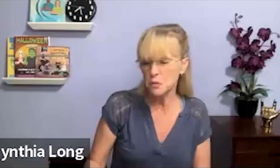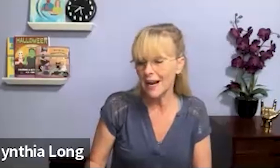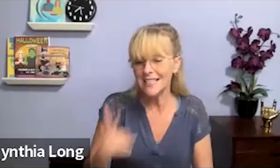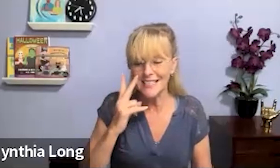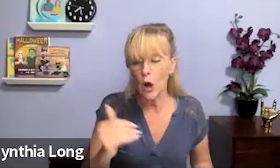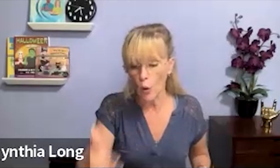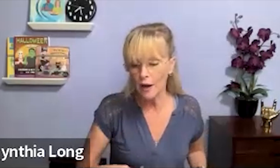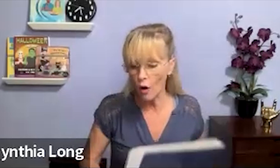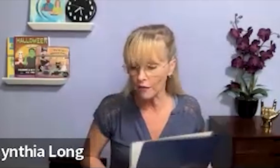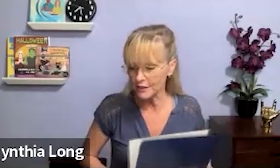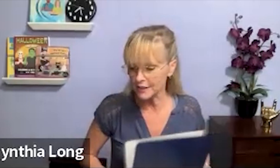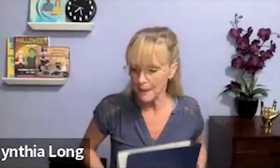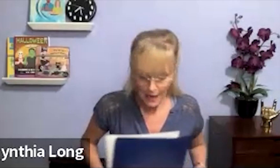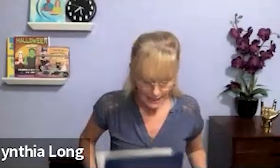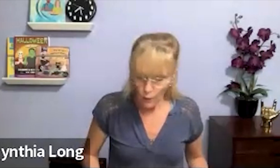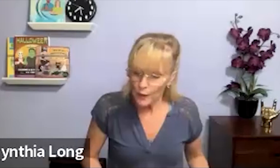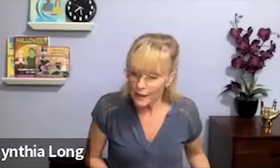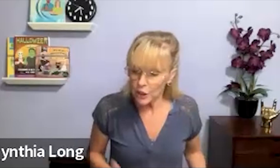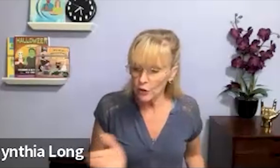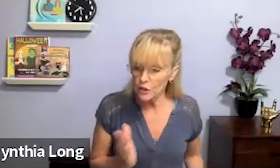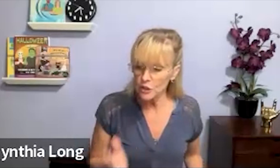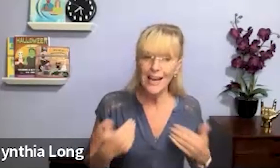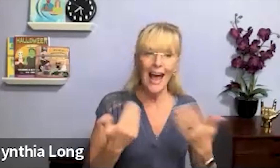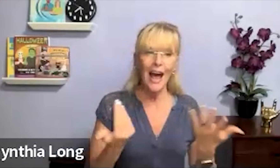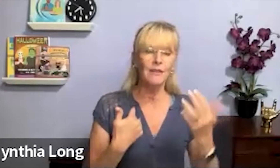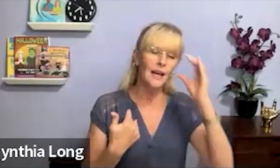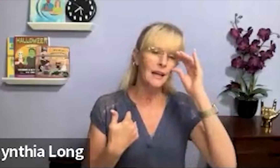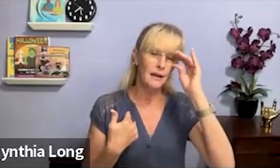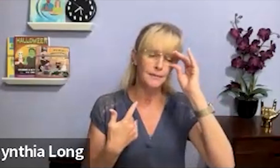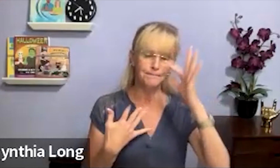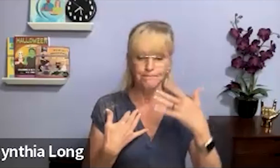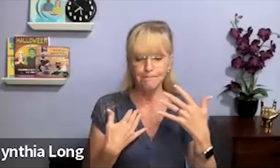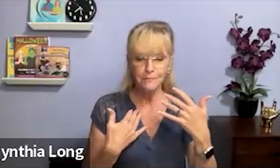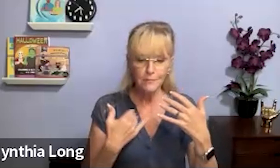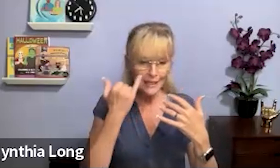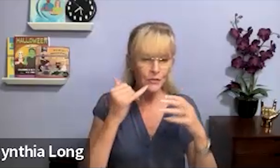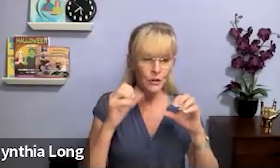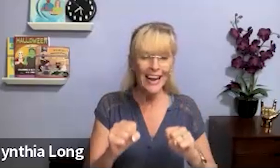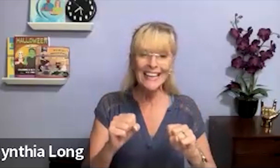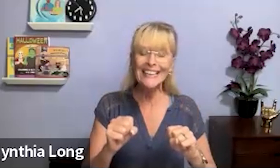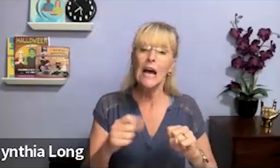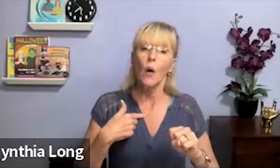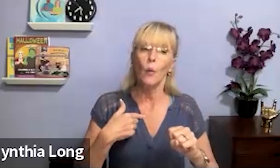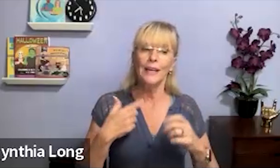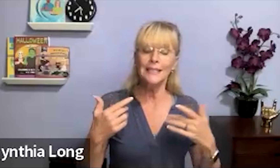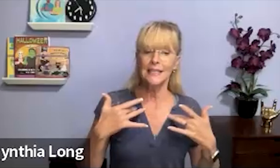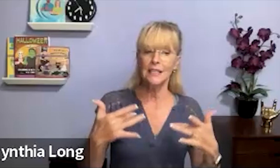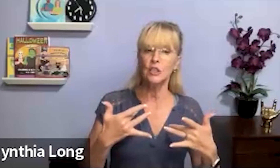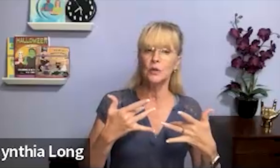what I see quite often. Now, we encourage you to have like, if you can, we tended to do